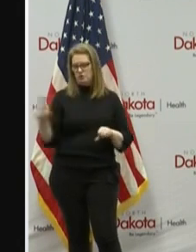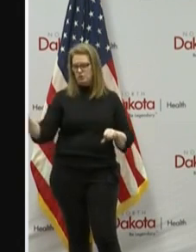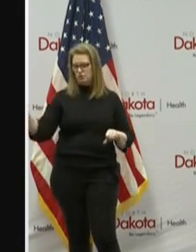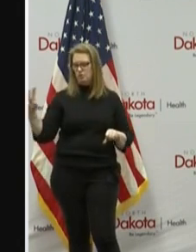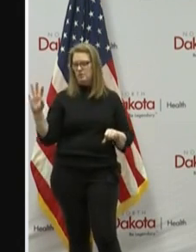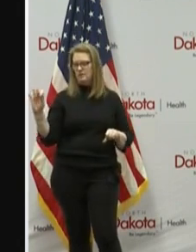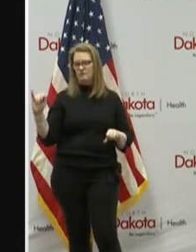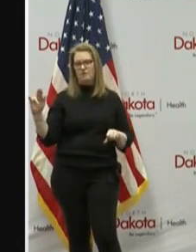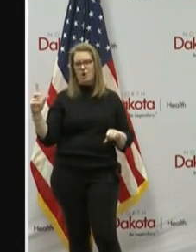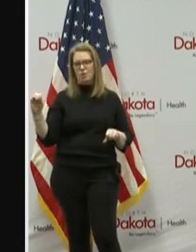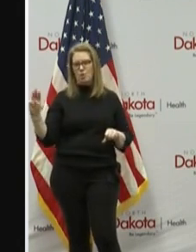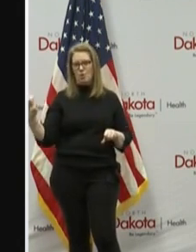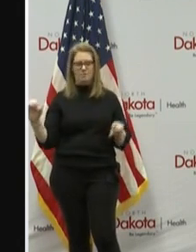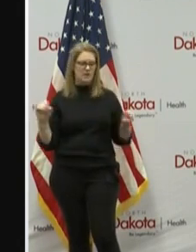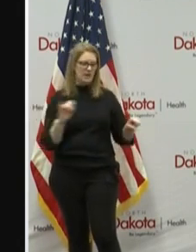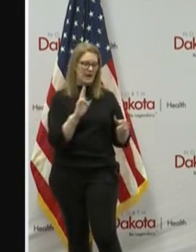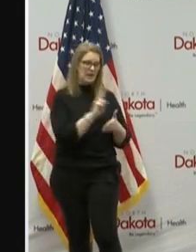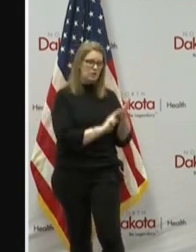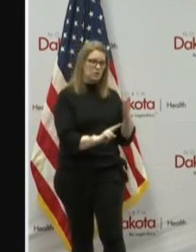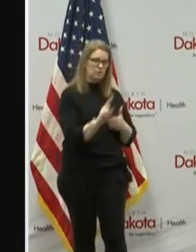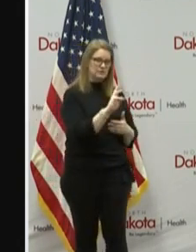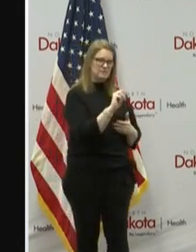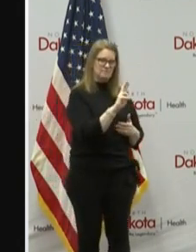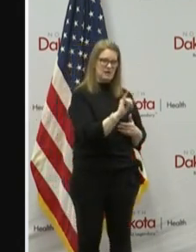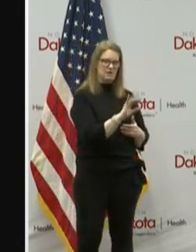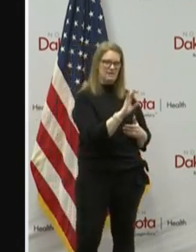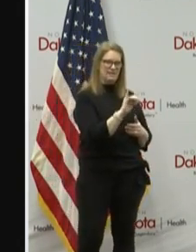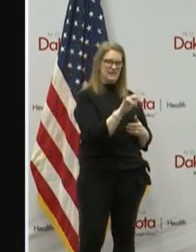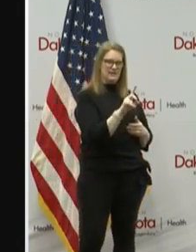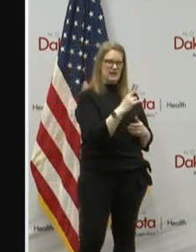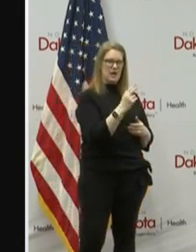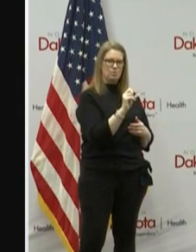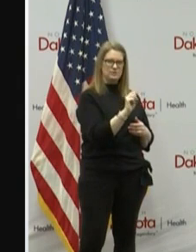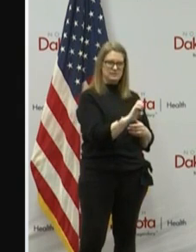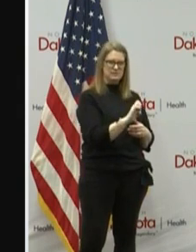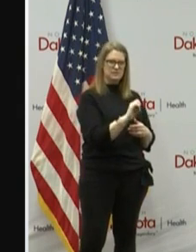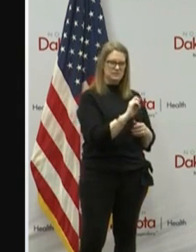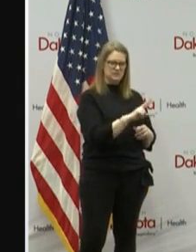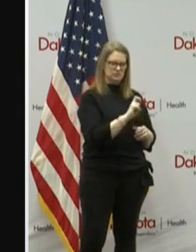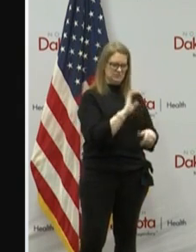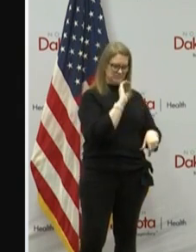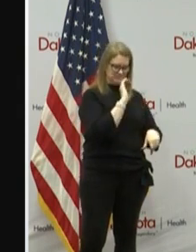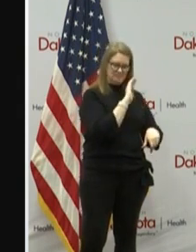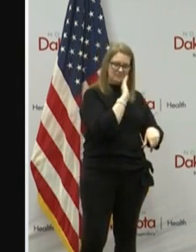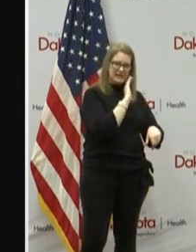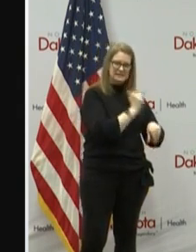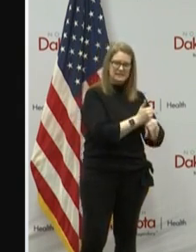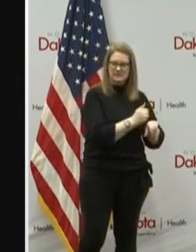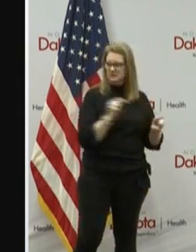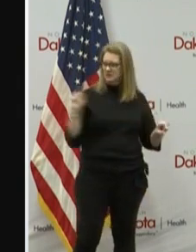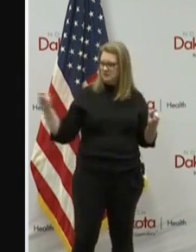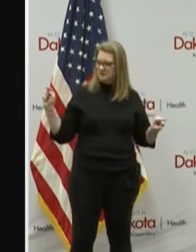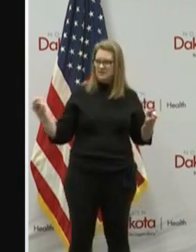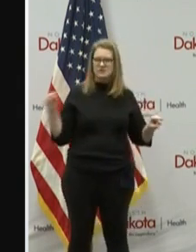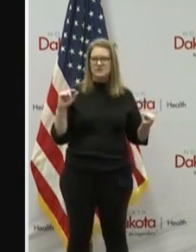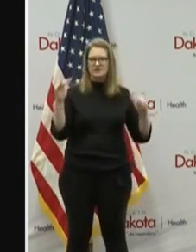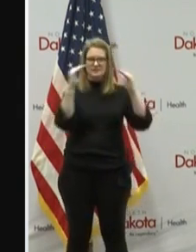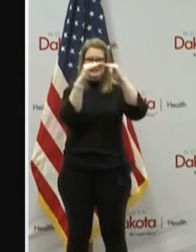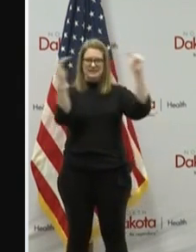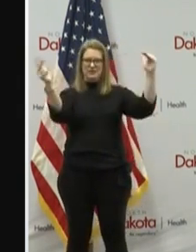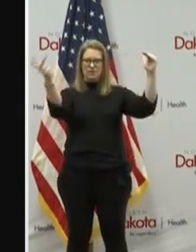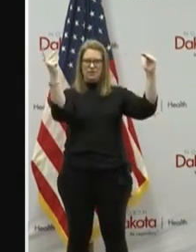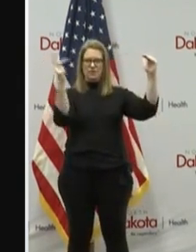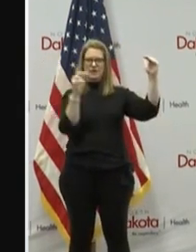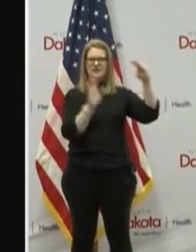the Fargo Dome and in the University of Mary Fieldhouse. This is part of that tiered hospital surge plan. These would be considered the